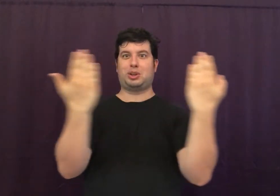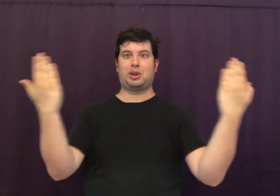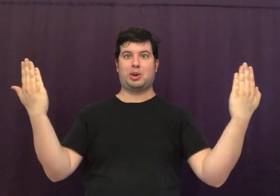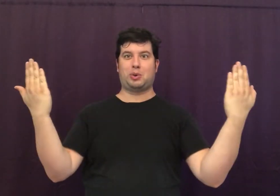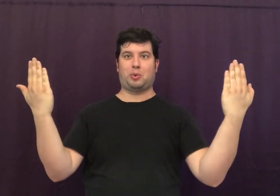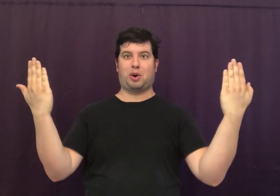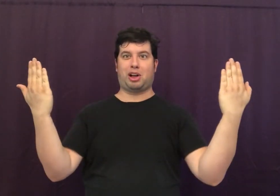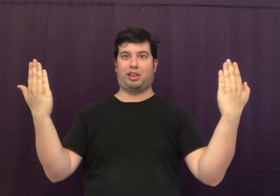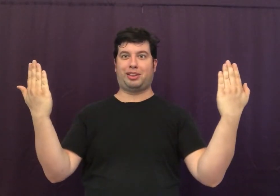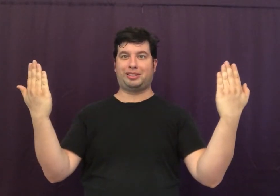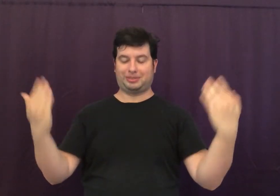Wall.